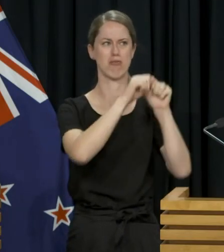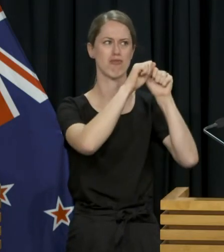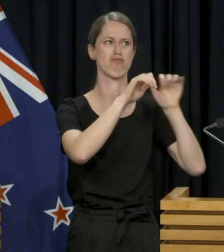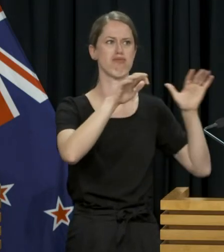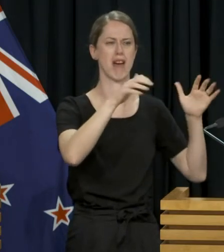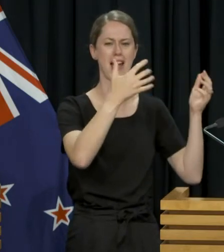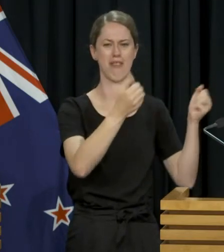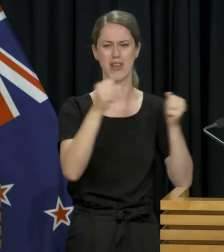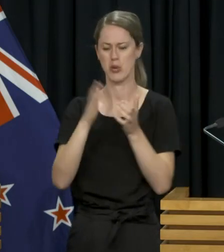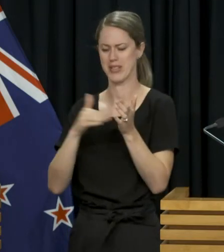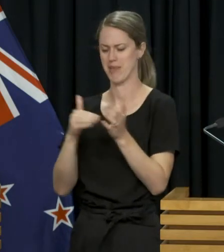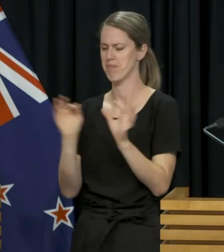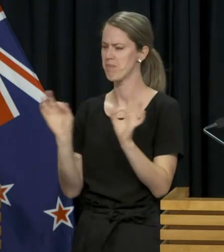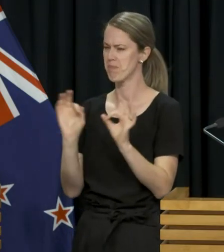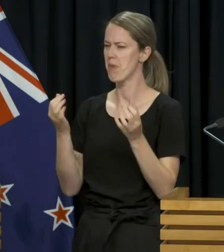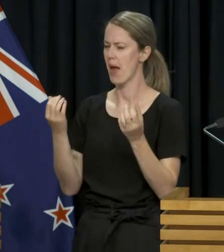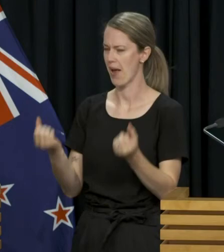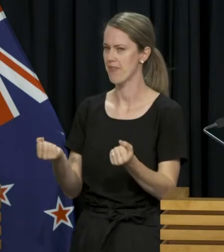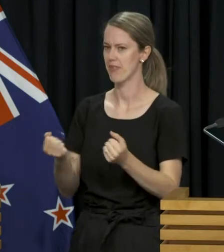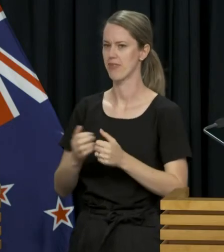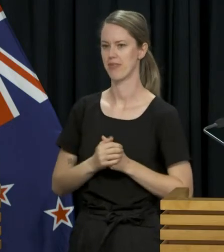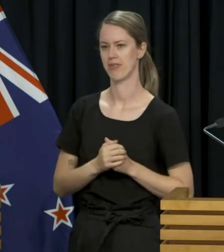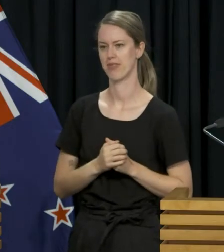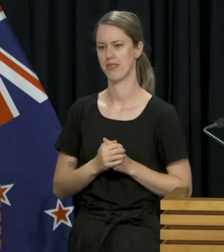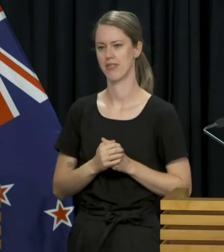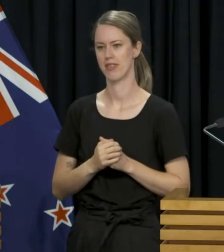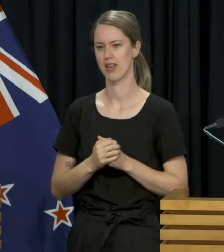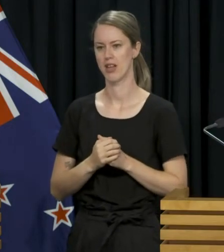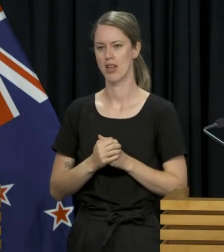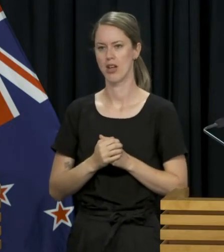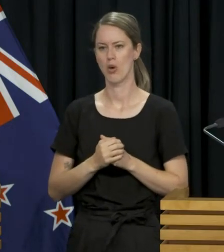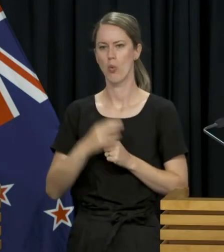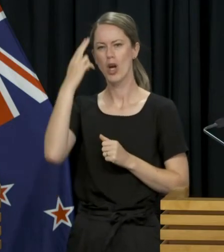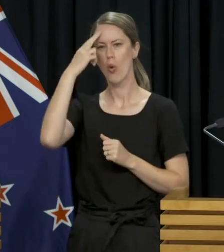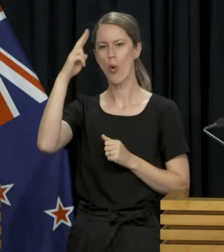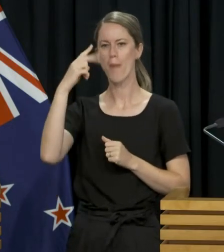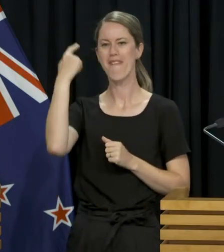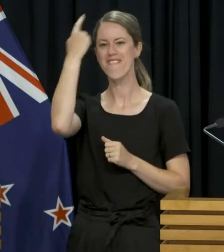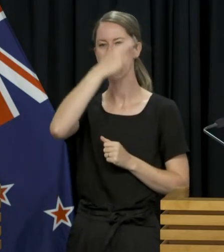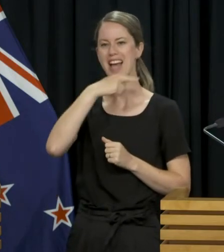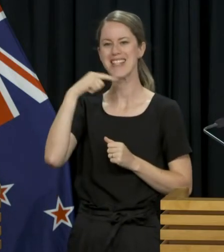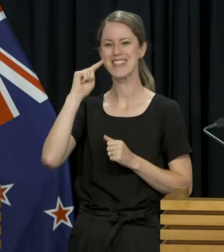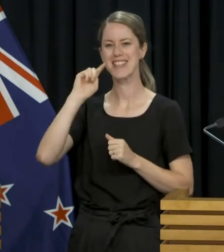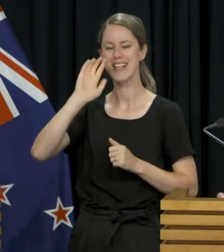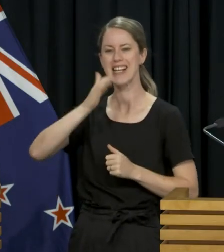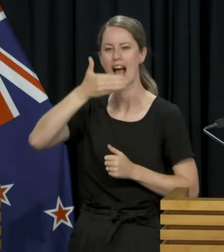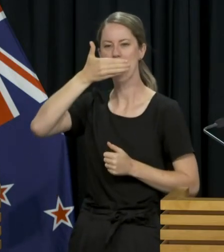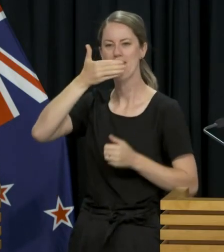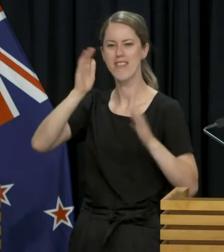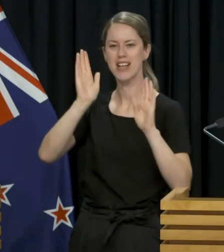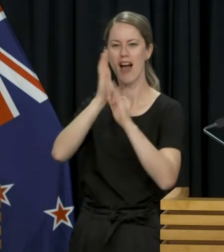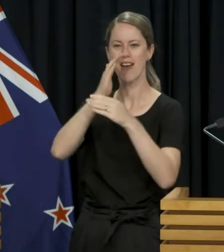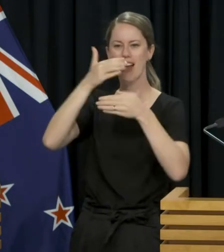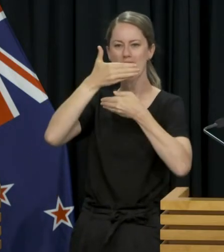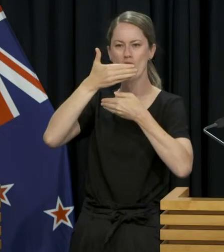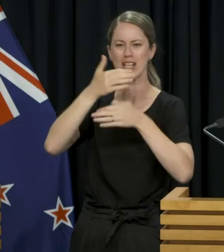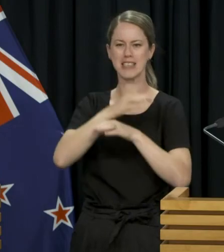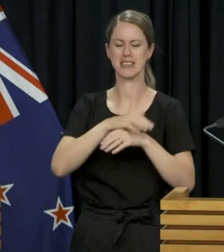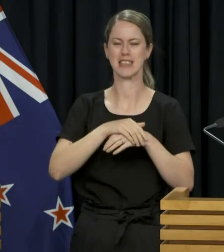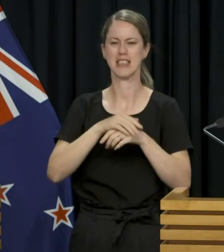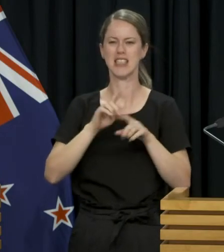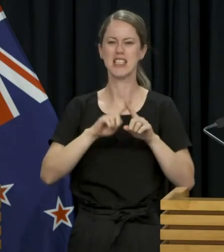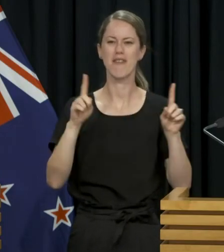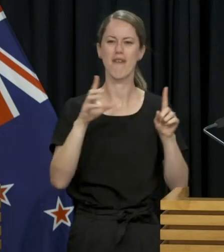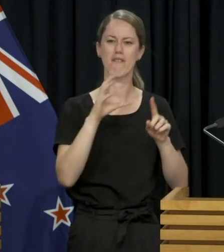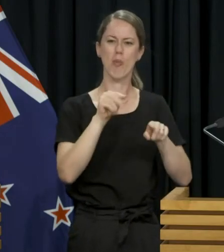not something that we have in New Zealand. So our face coverings policy, we're talking about face coverings rather than surgical masks, for example, is